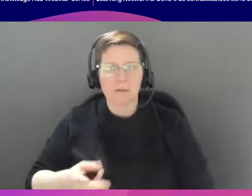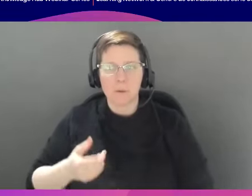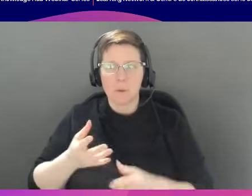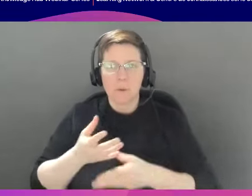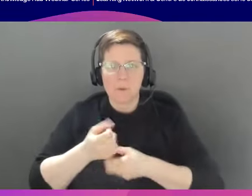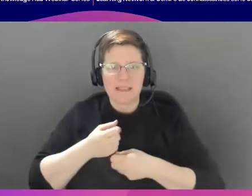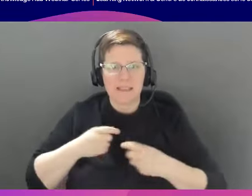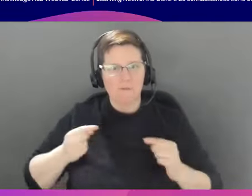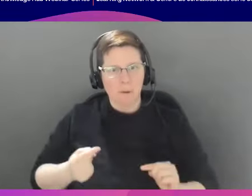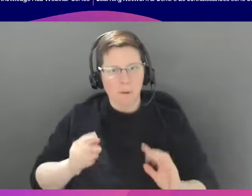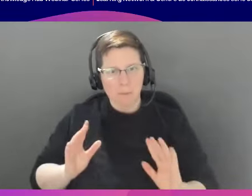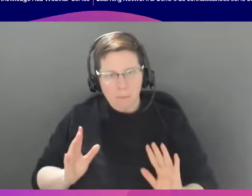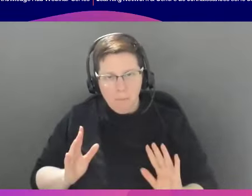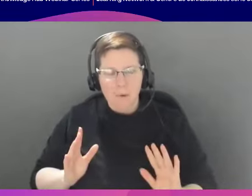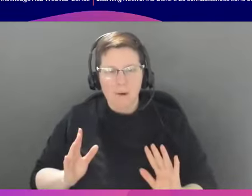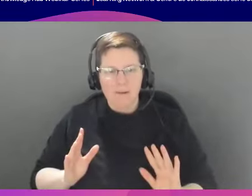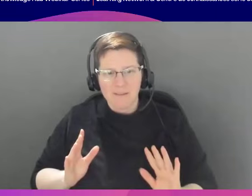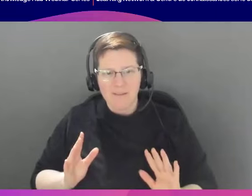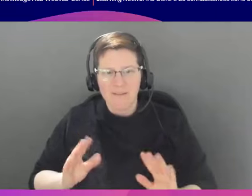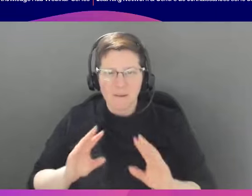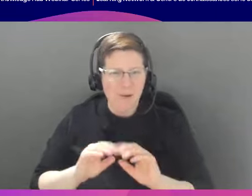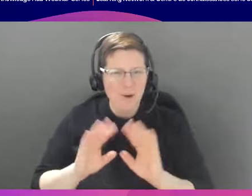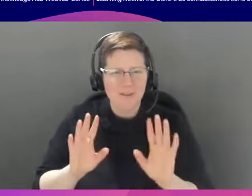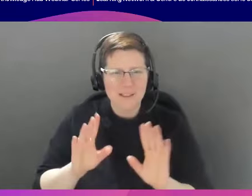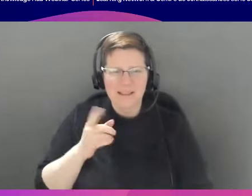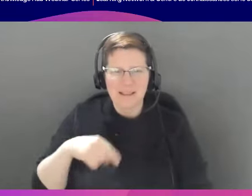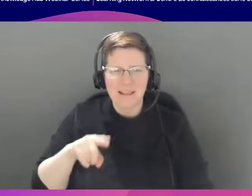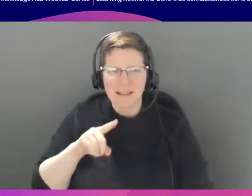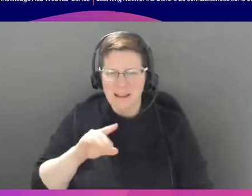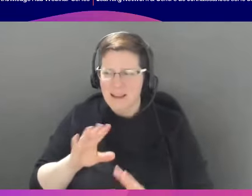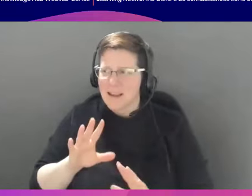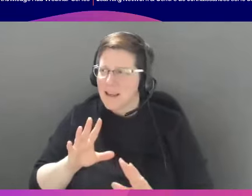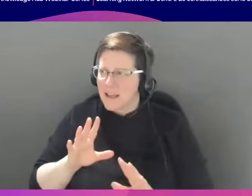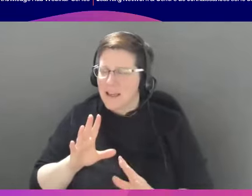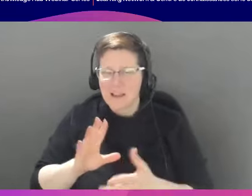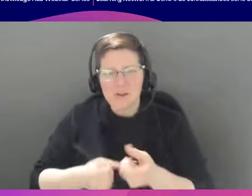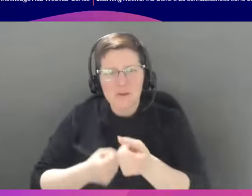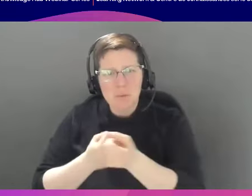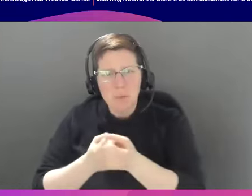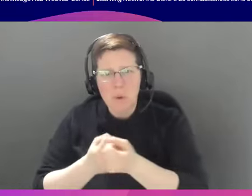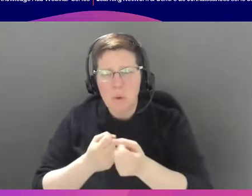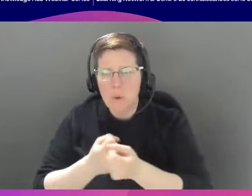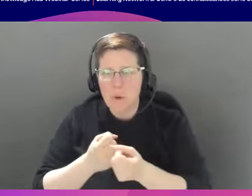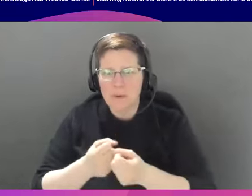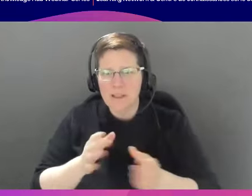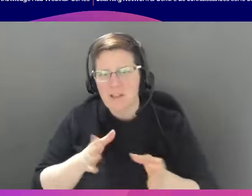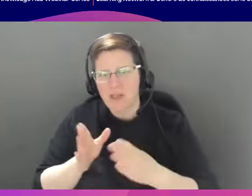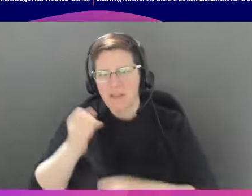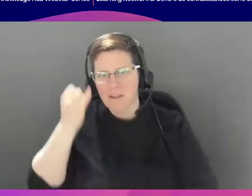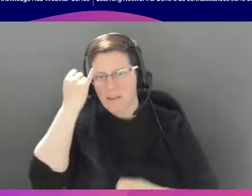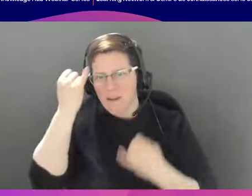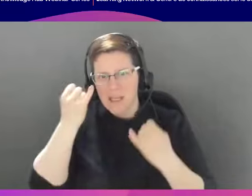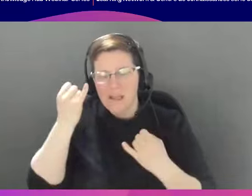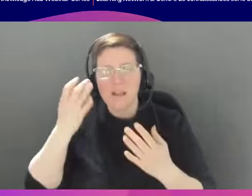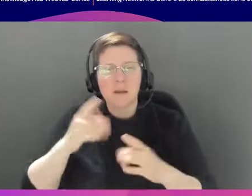like obviously they advance this kind of pejorative ideology, but also perhaps like